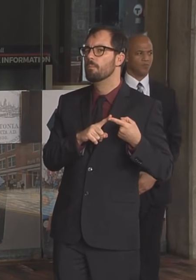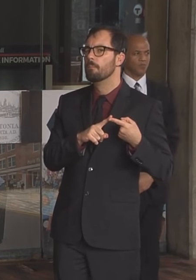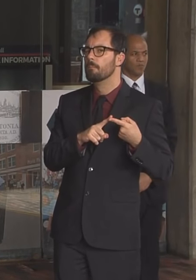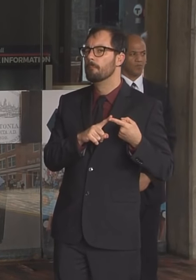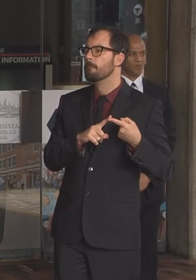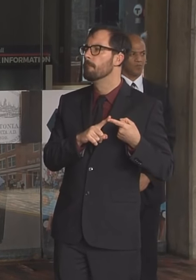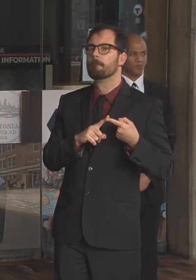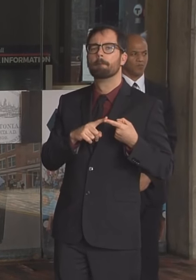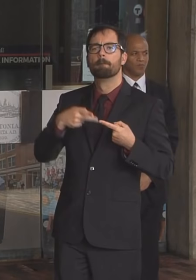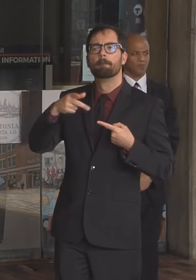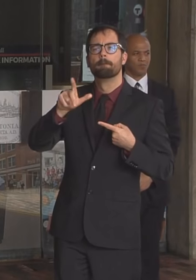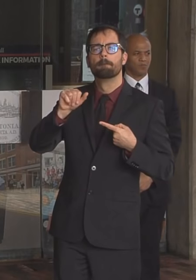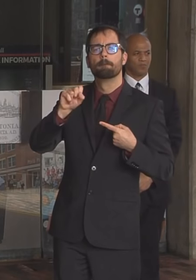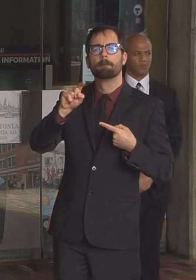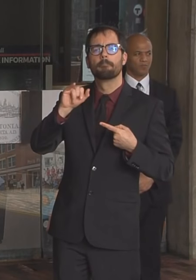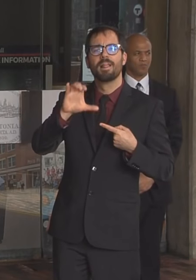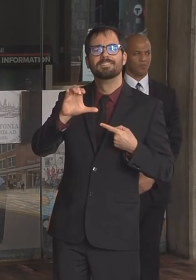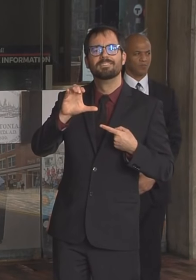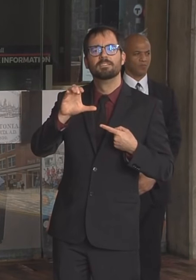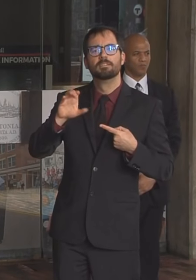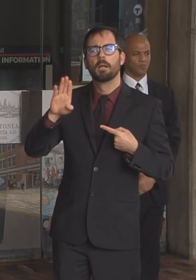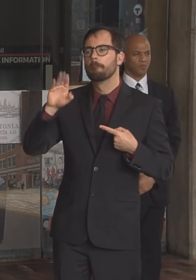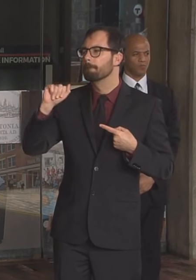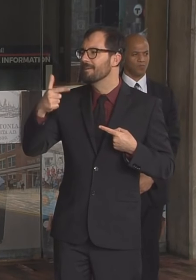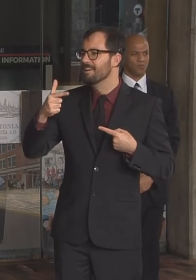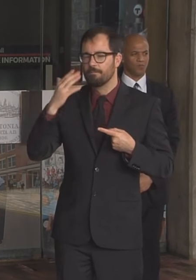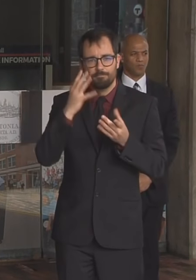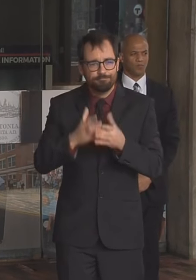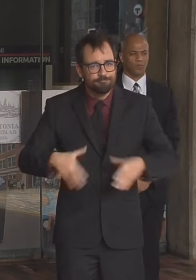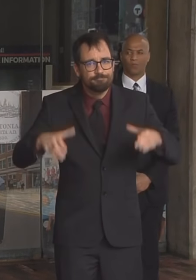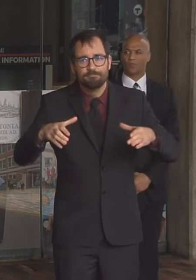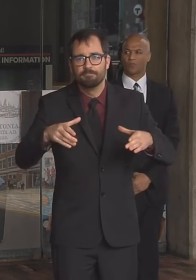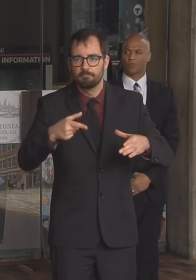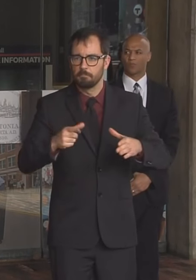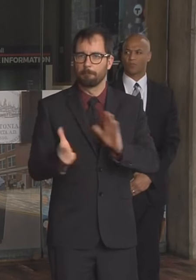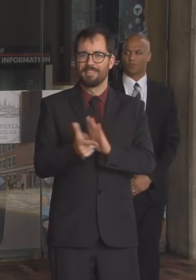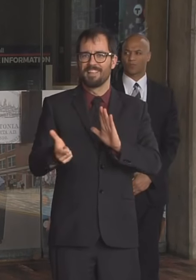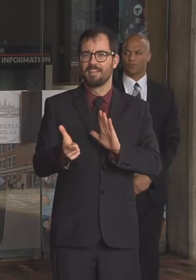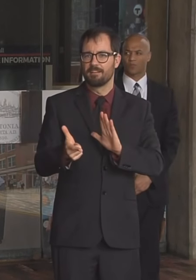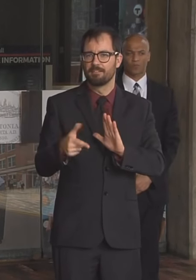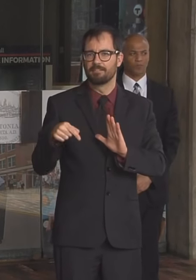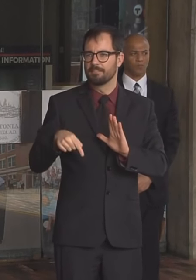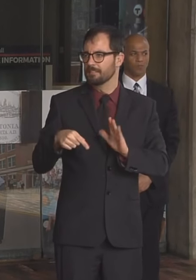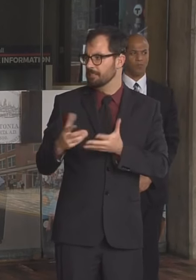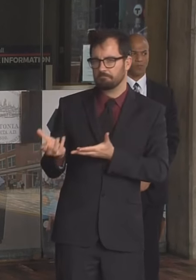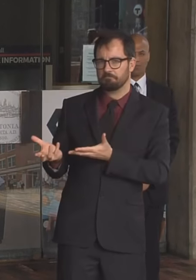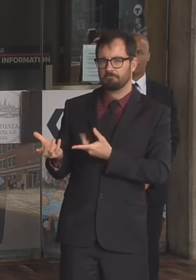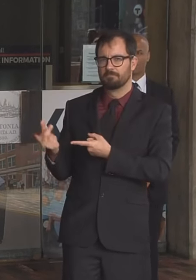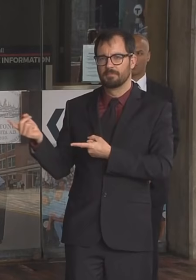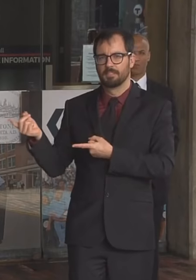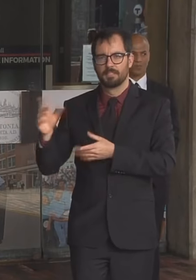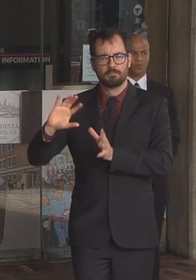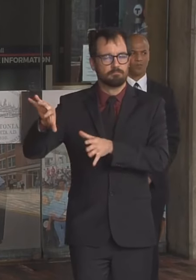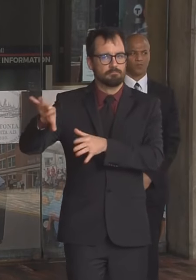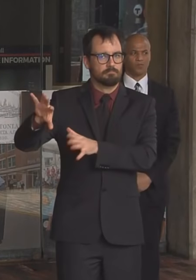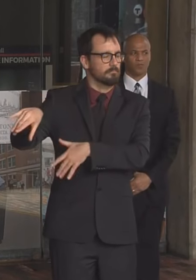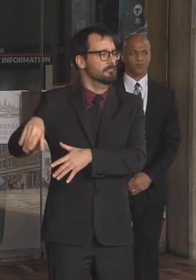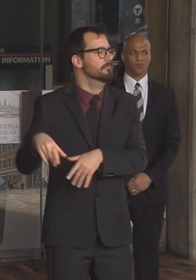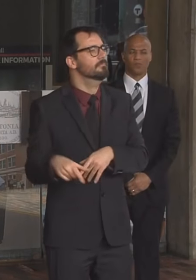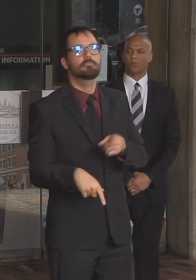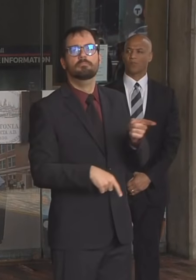yeah i don't know how that would work i mean i think i mean we're not at that point now we'll get you in i'll talk to you in a minute i'll we'll get you in a all right